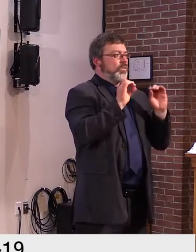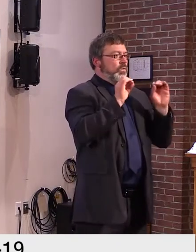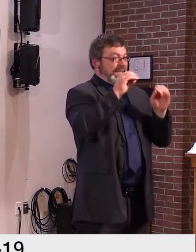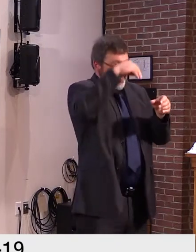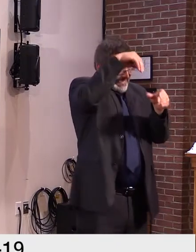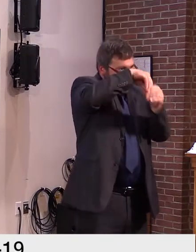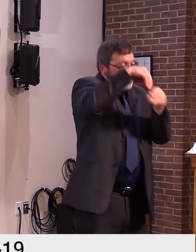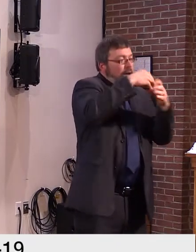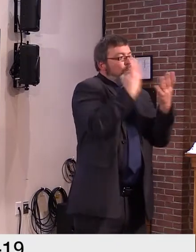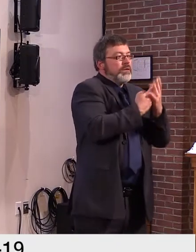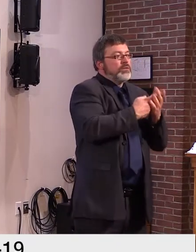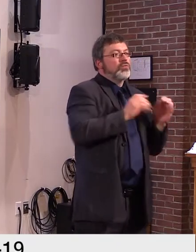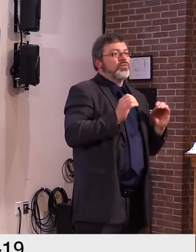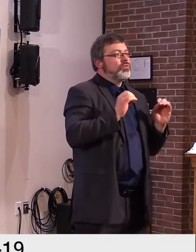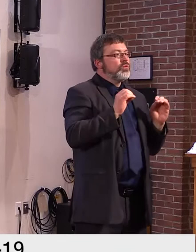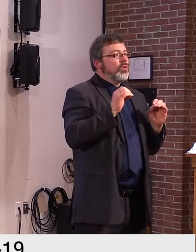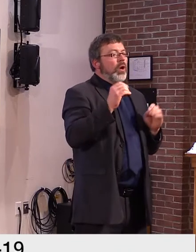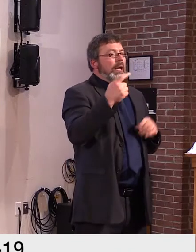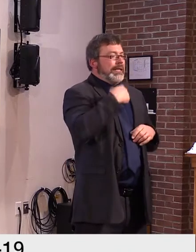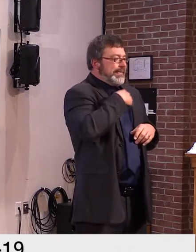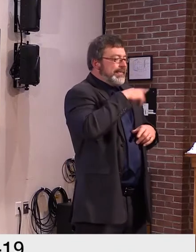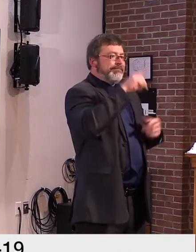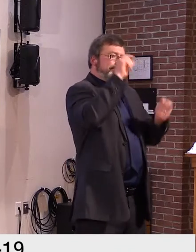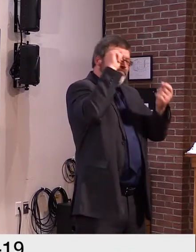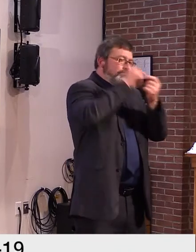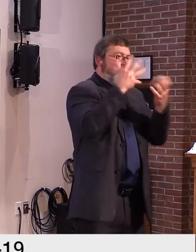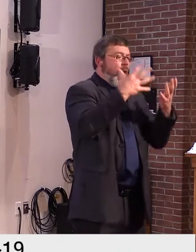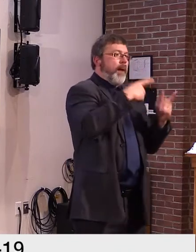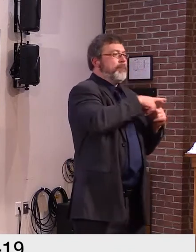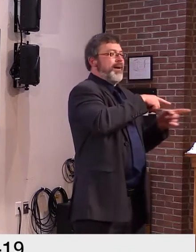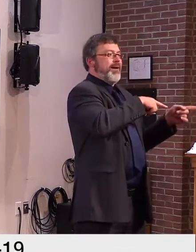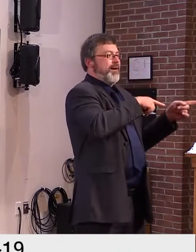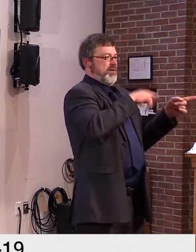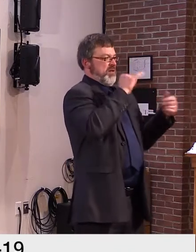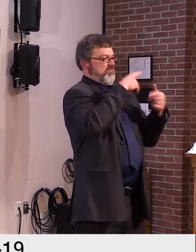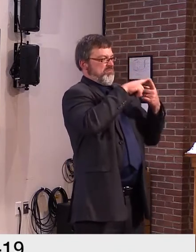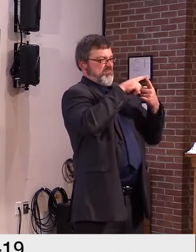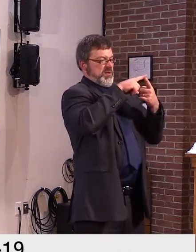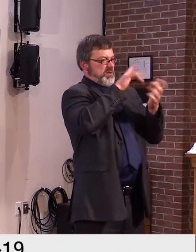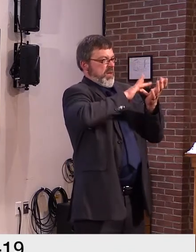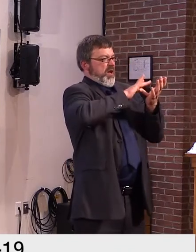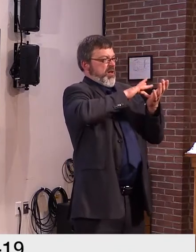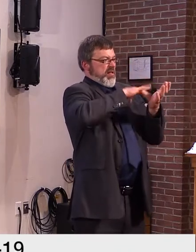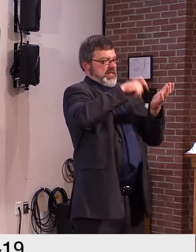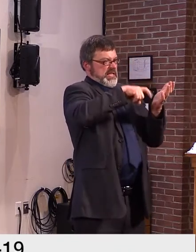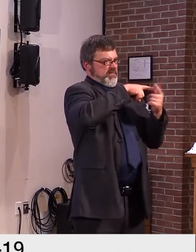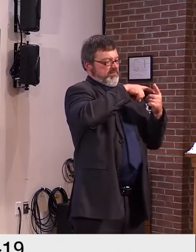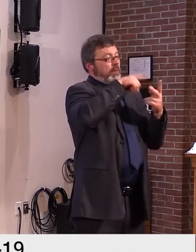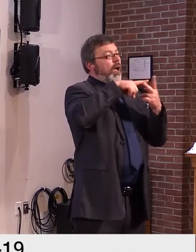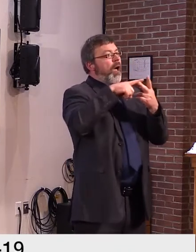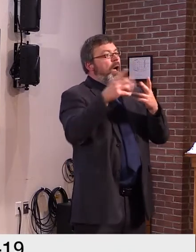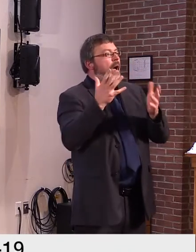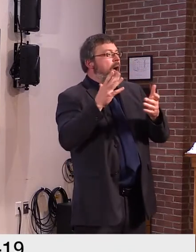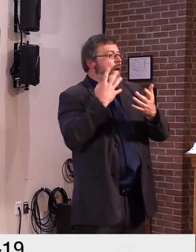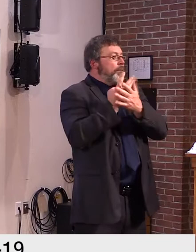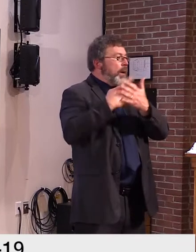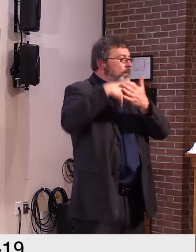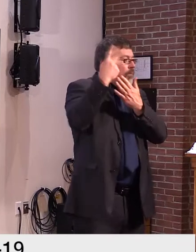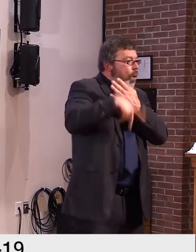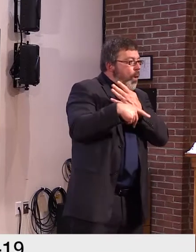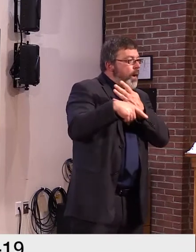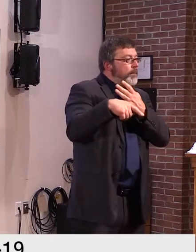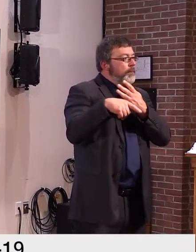that facility, general programs that we needed in that facility, did not have the MAT program that we needed in that facility.